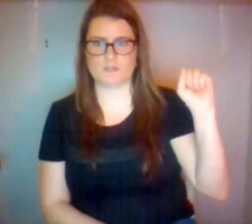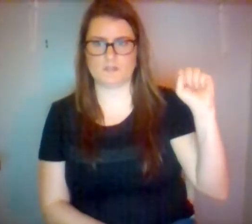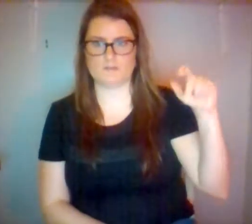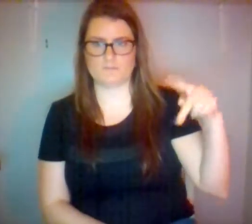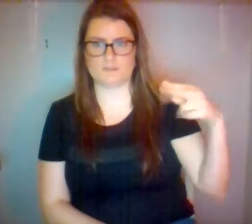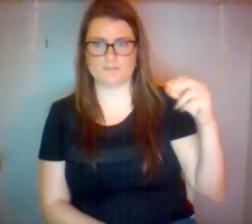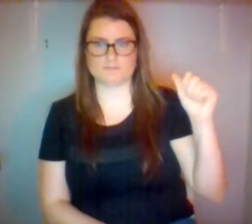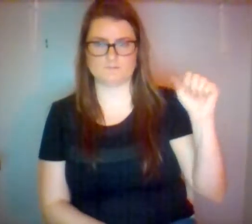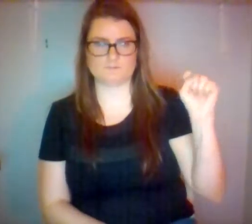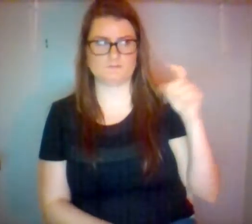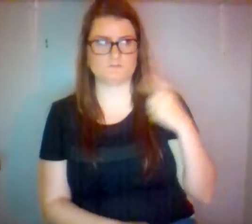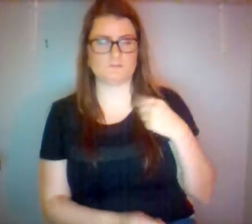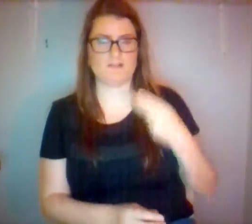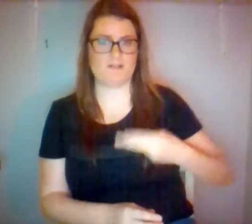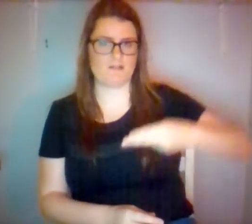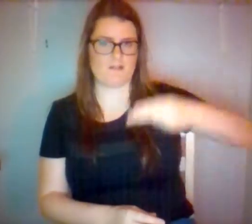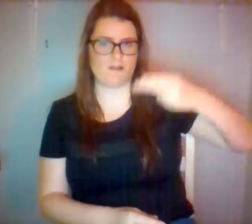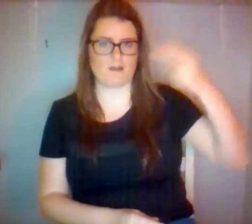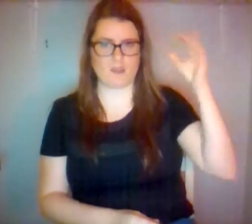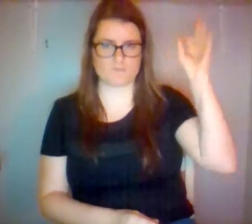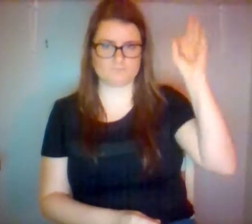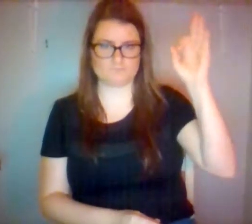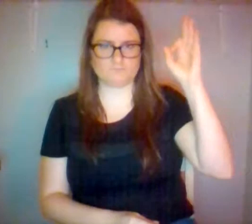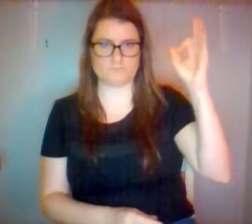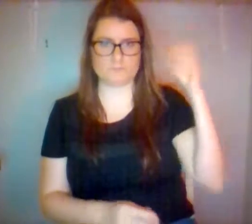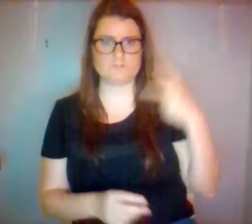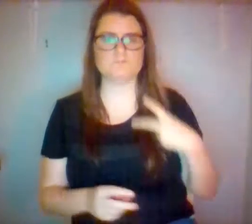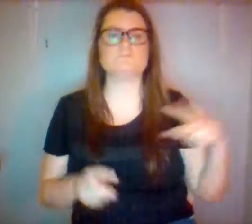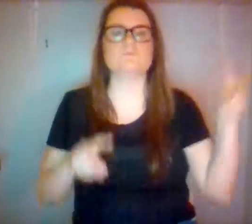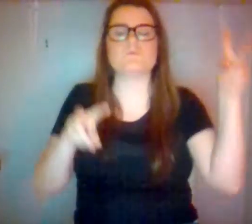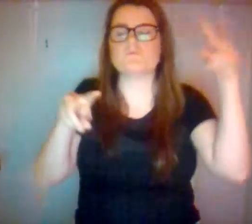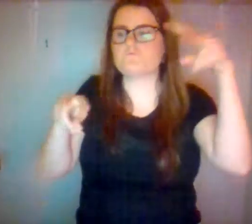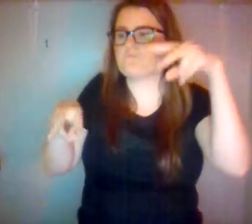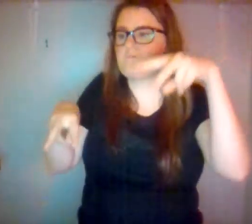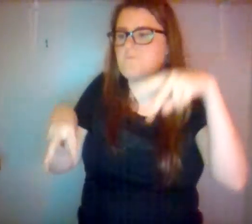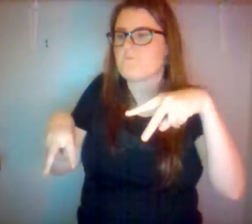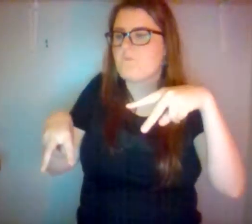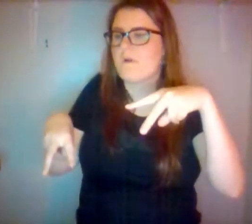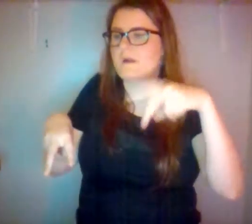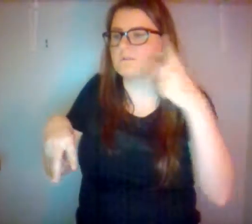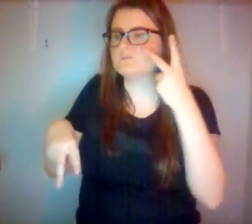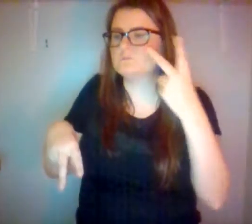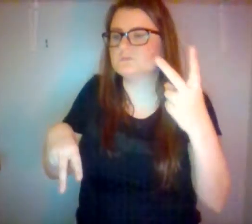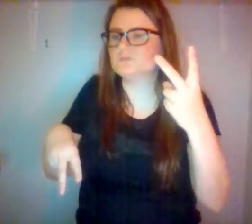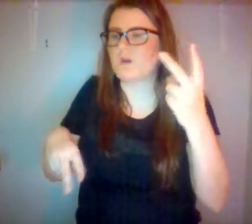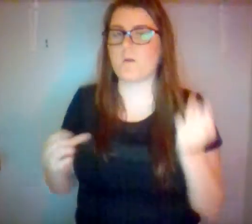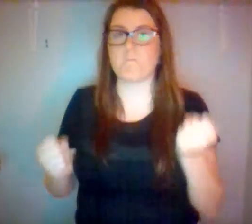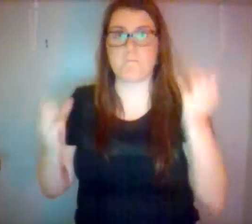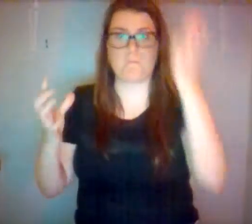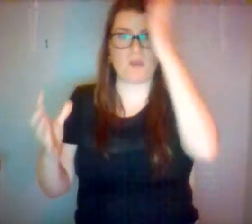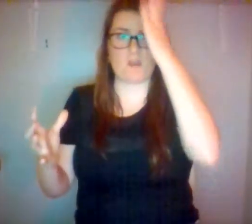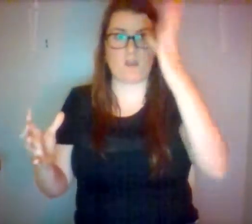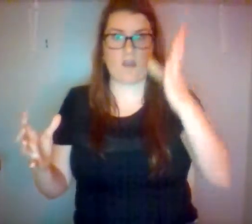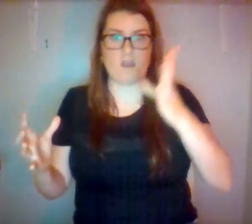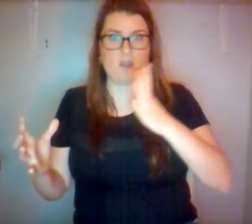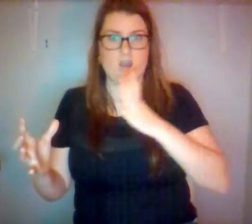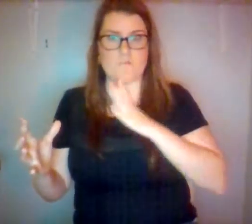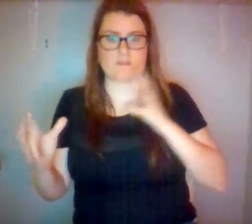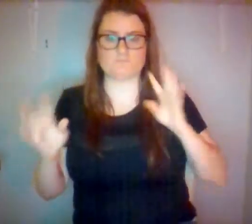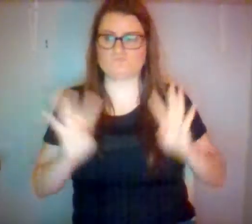to see what was going on. Down below, a crowd of men were marching across the temple courtyard. I wonder where they're going,